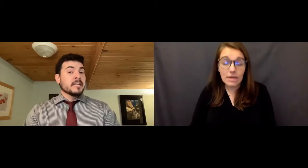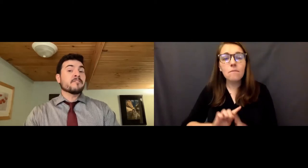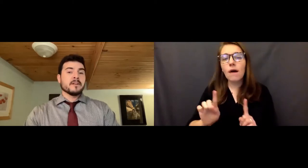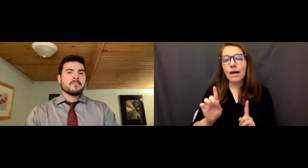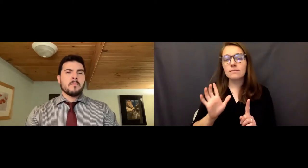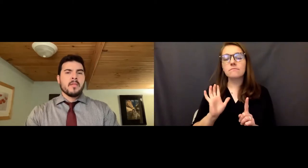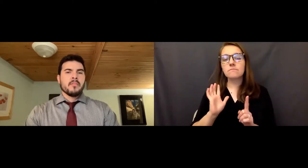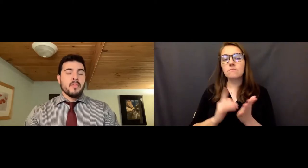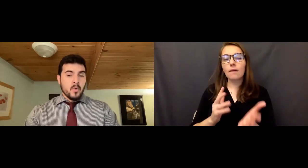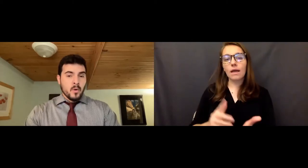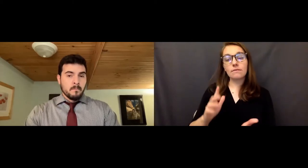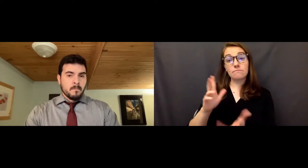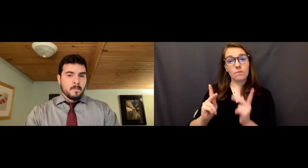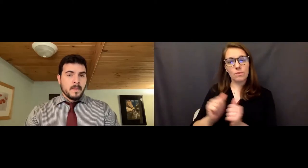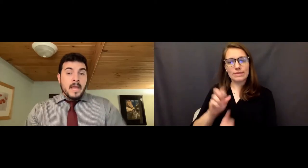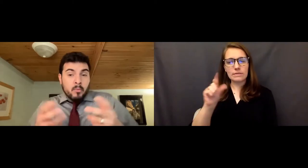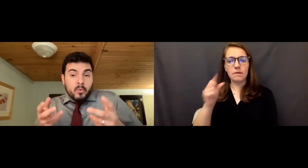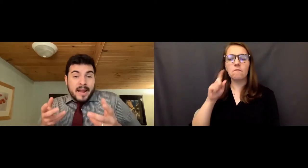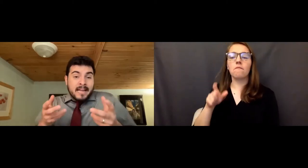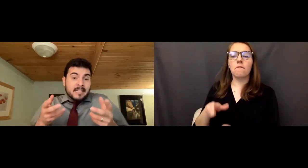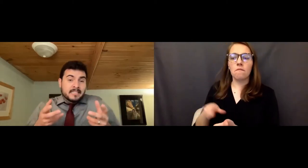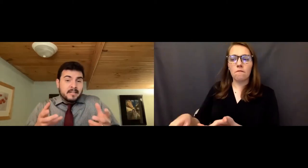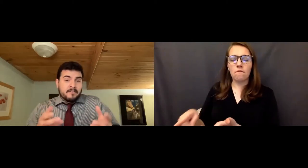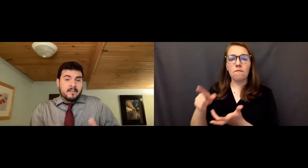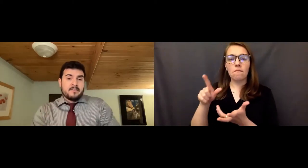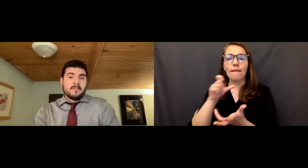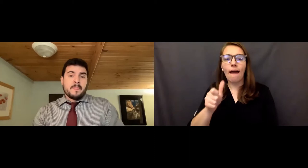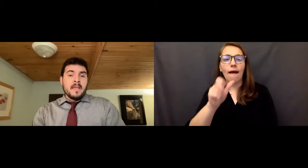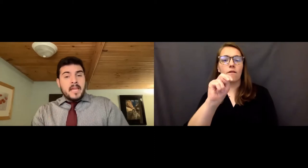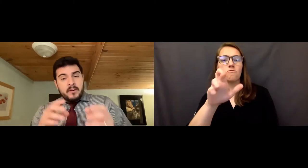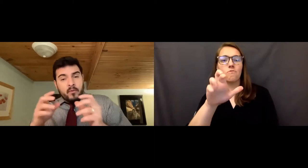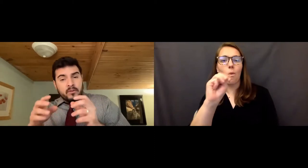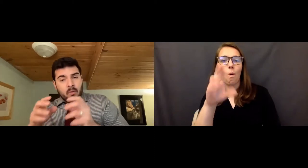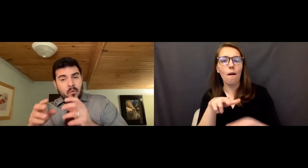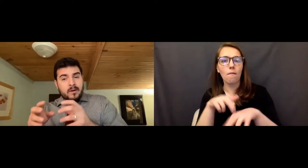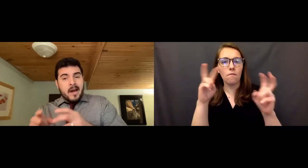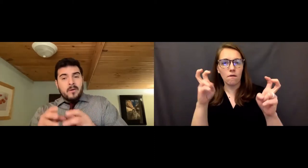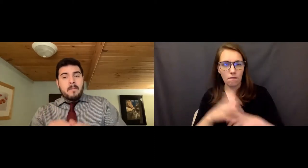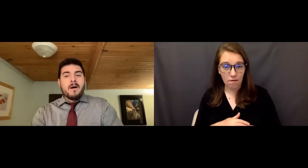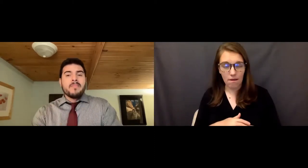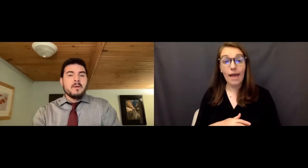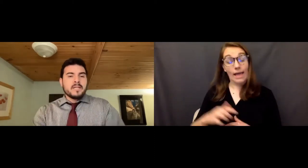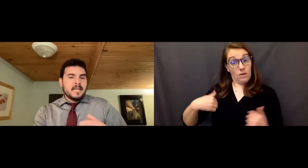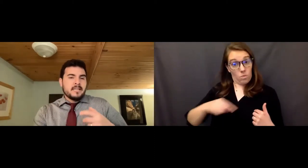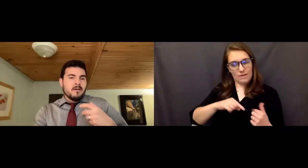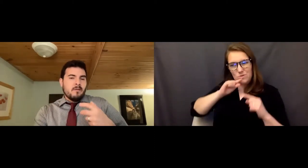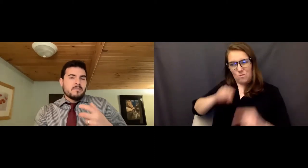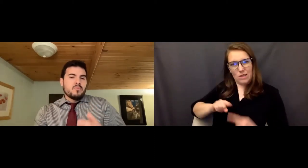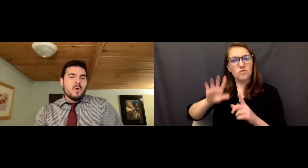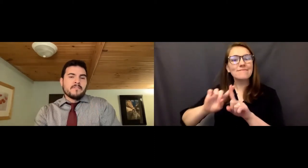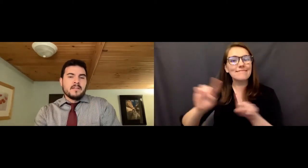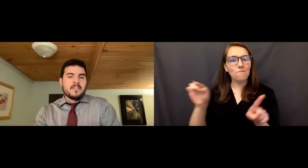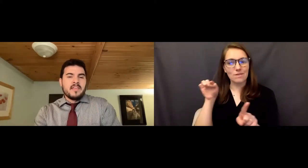bluntly, different from the norm. And we react to this difference. Even if we don't look down upon them, we tend